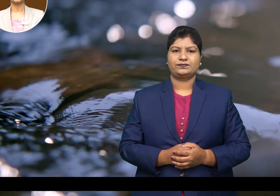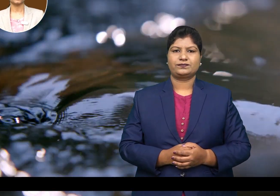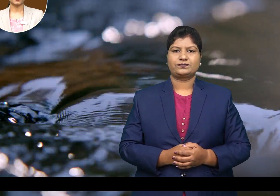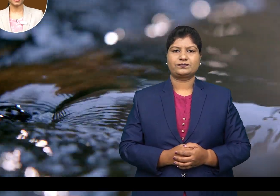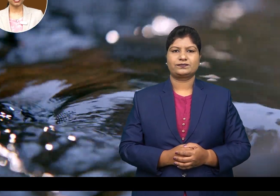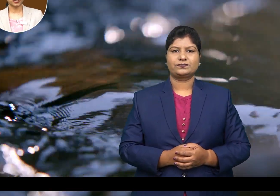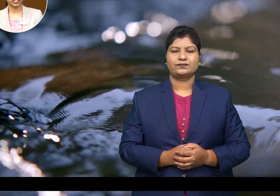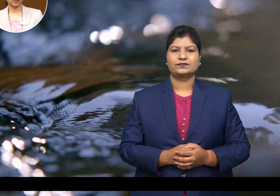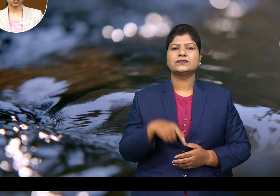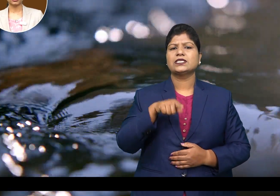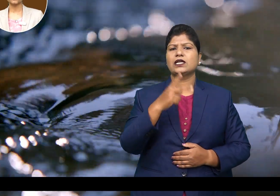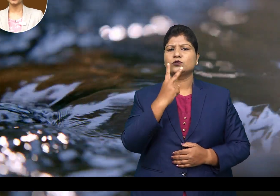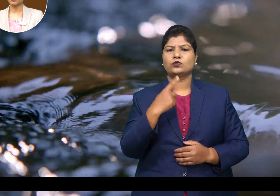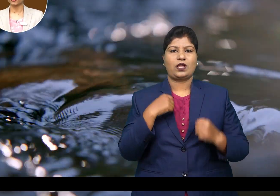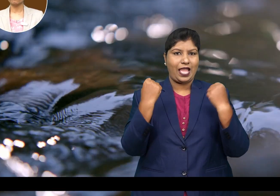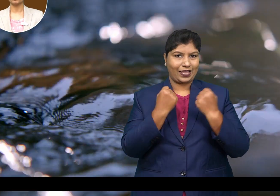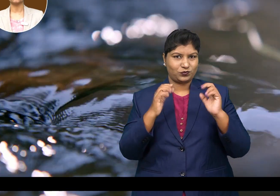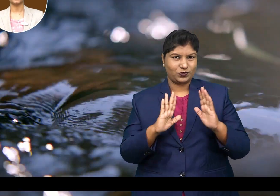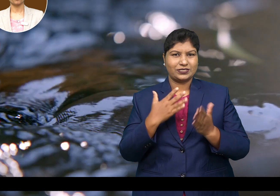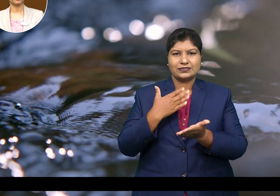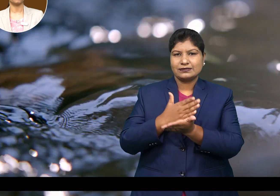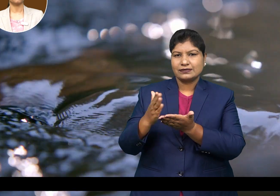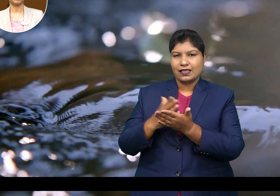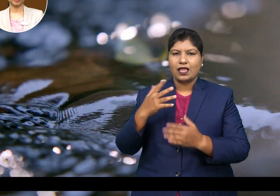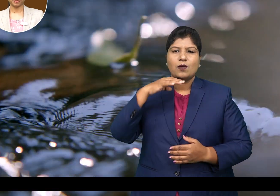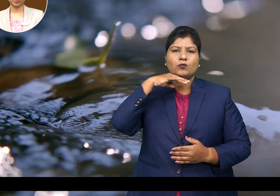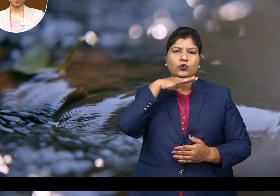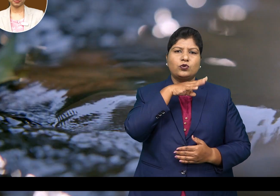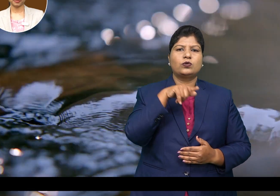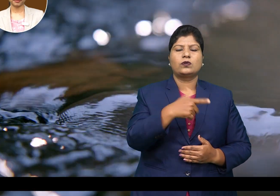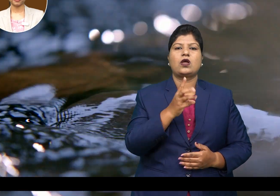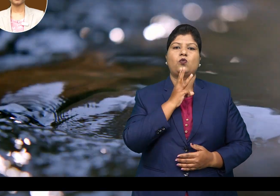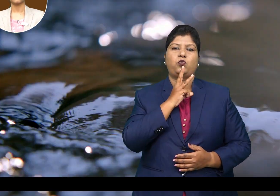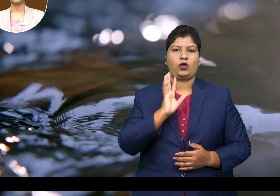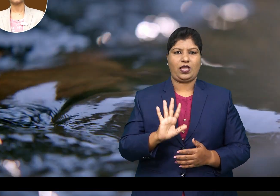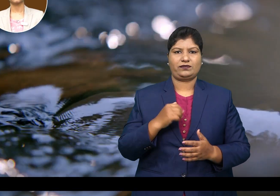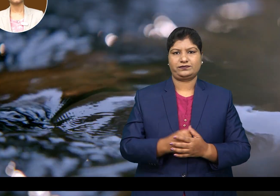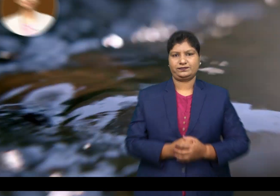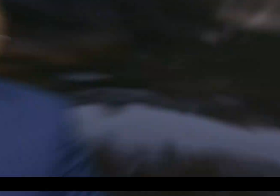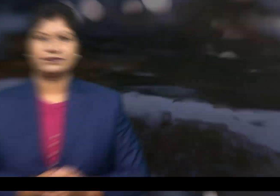We look into an activity on the treatment of polluted water.